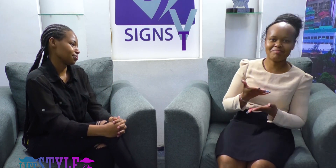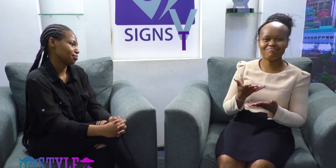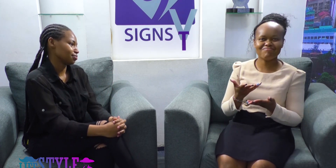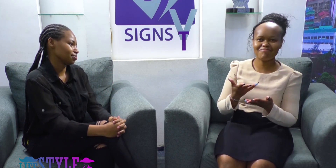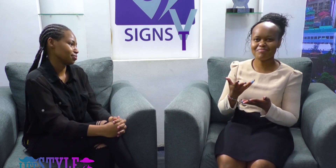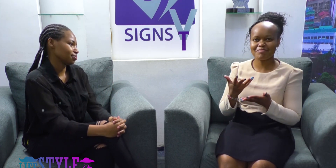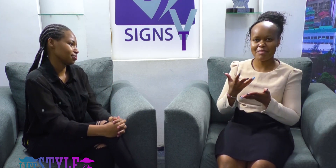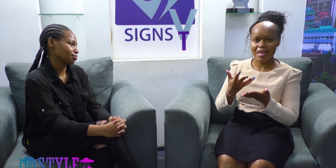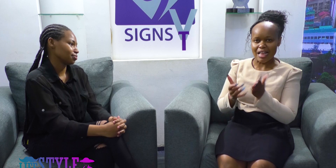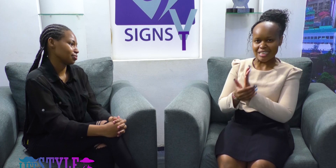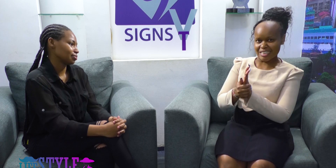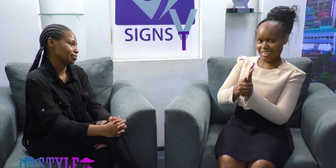True, that is right.